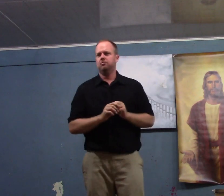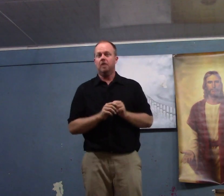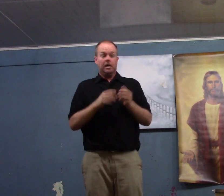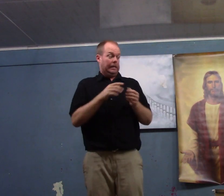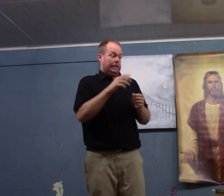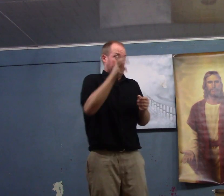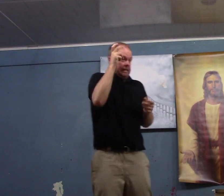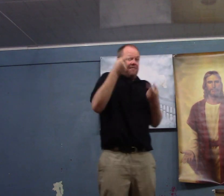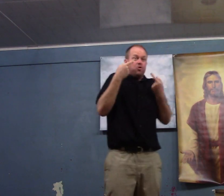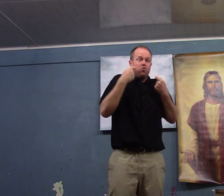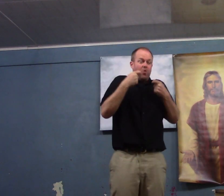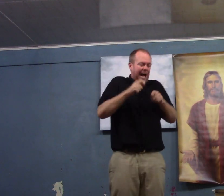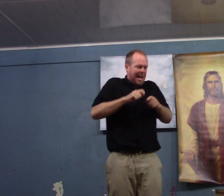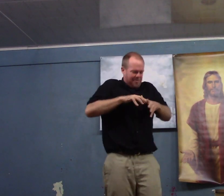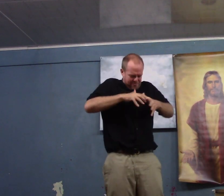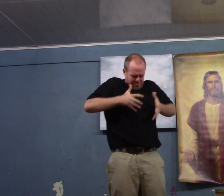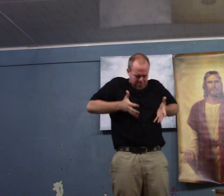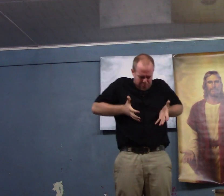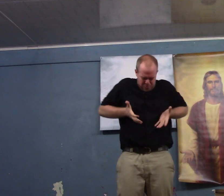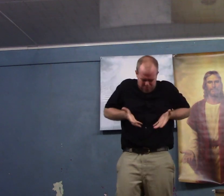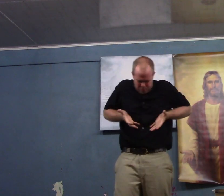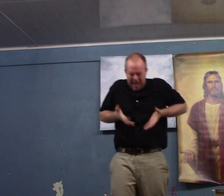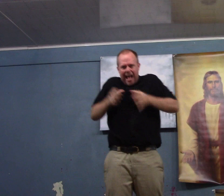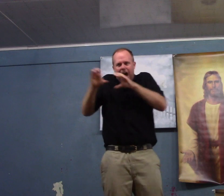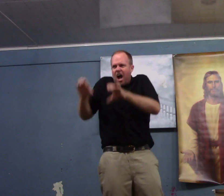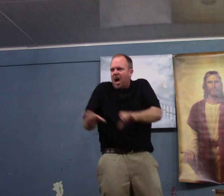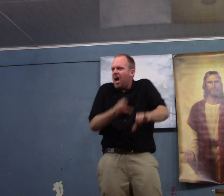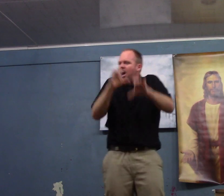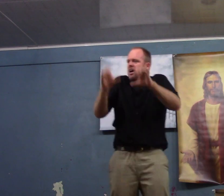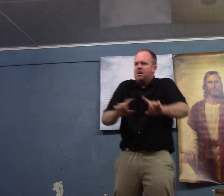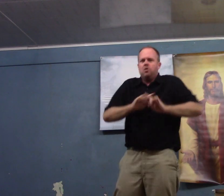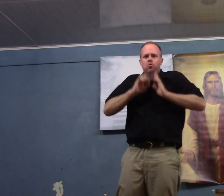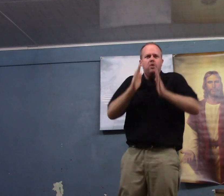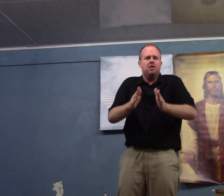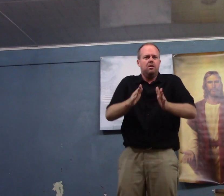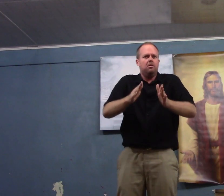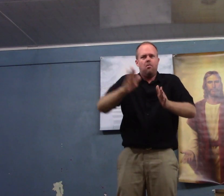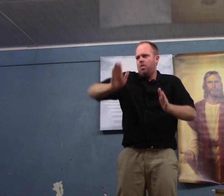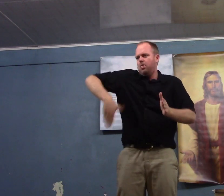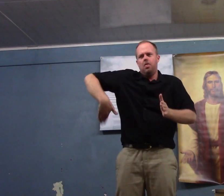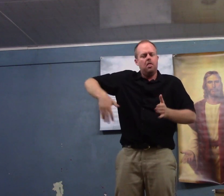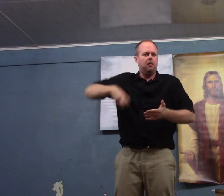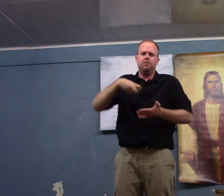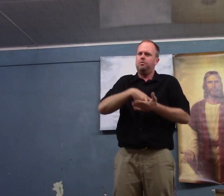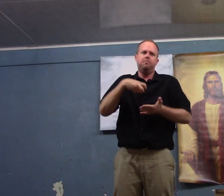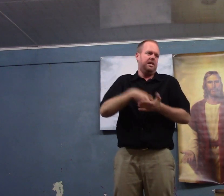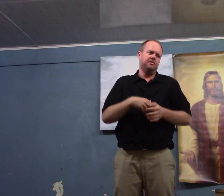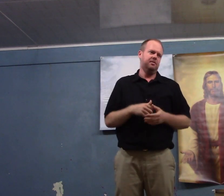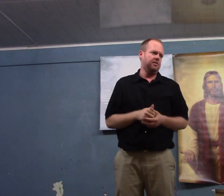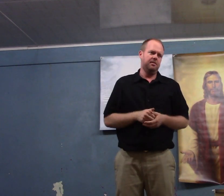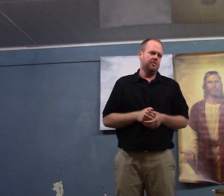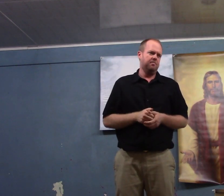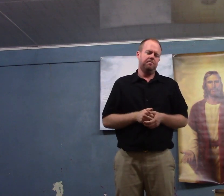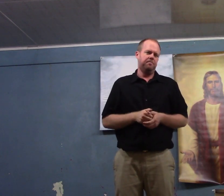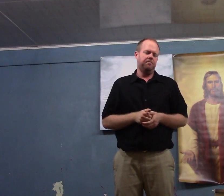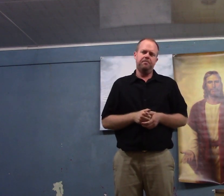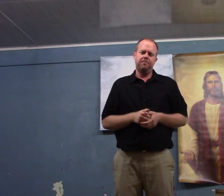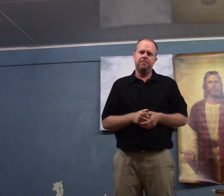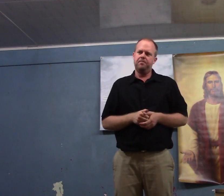and trying to show all sorts of things to you. The devil is trying that you will just act like a Christian. He's